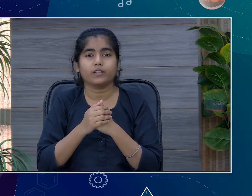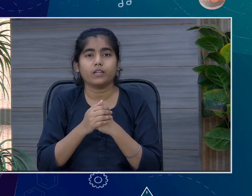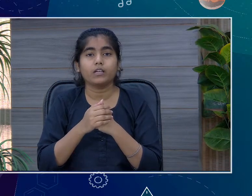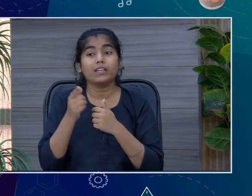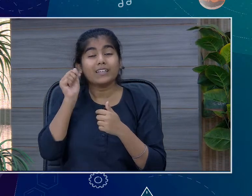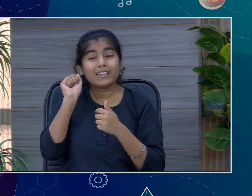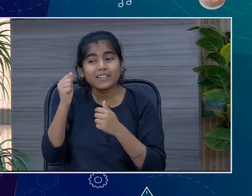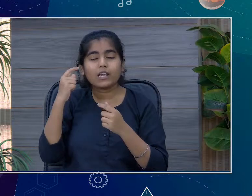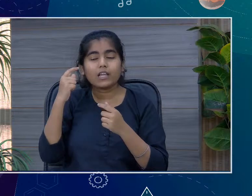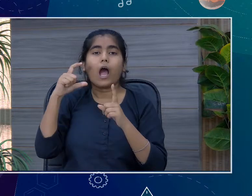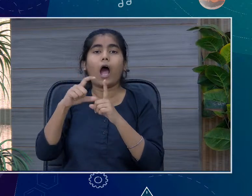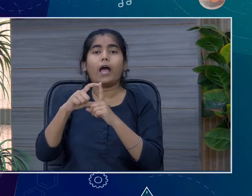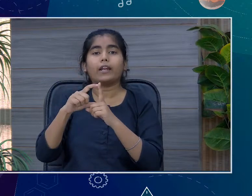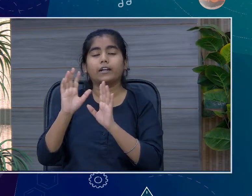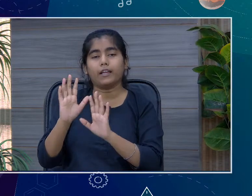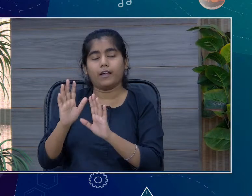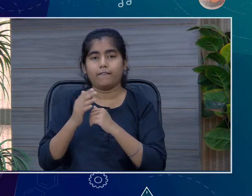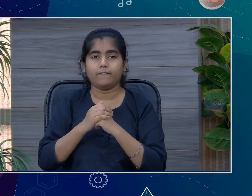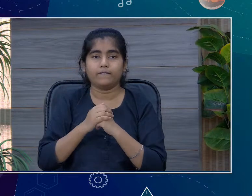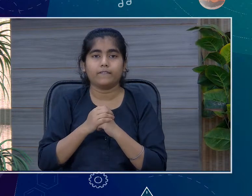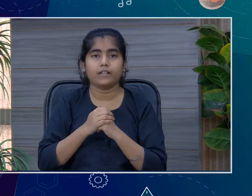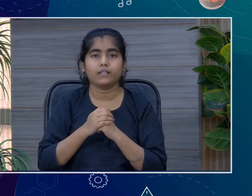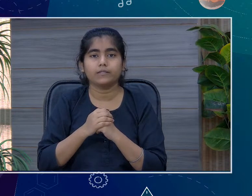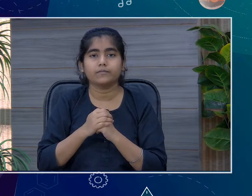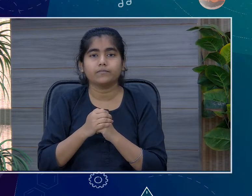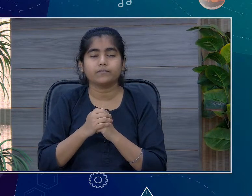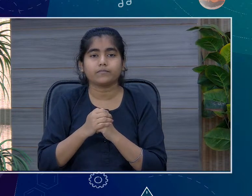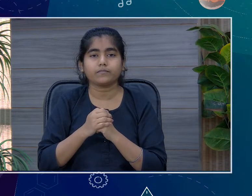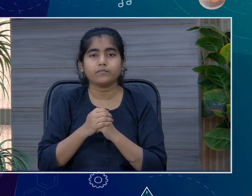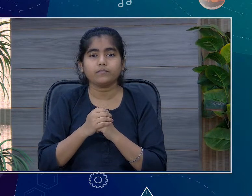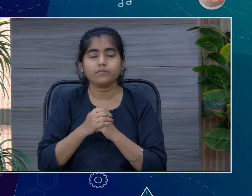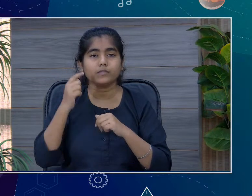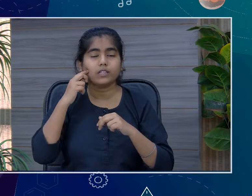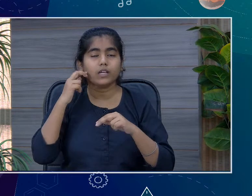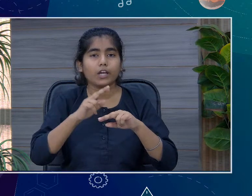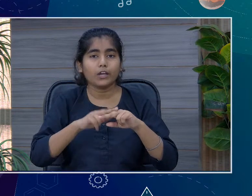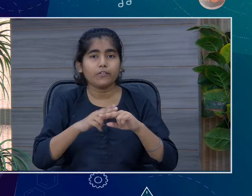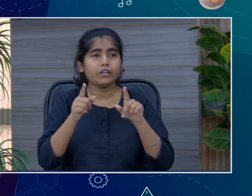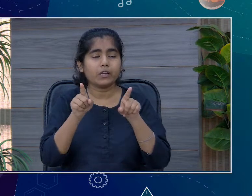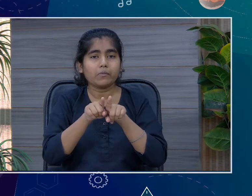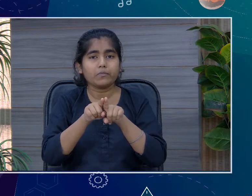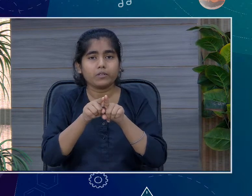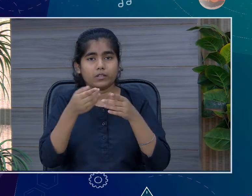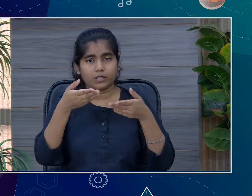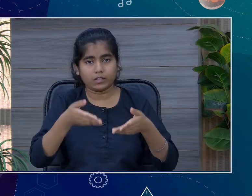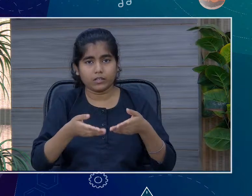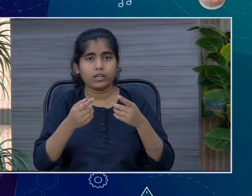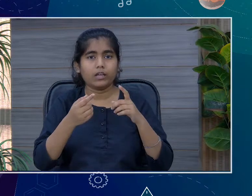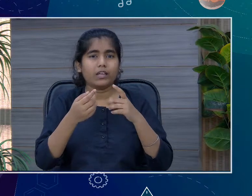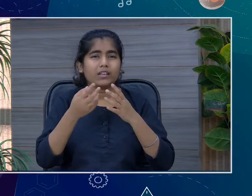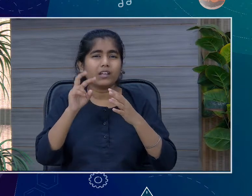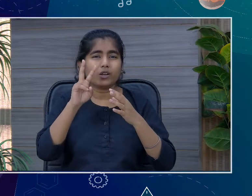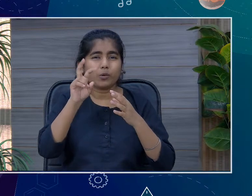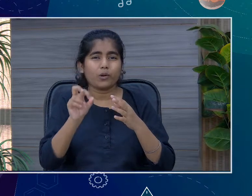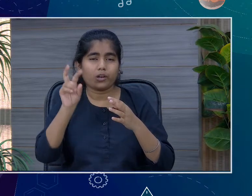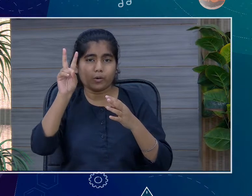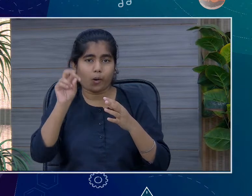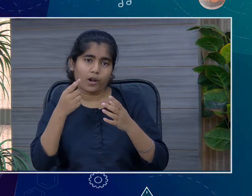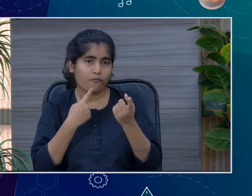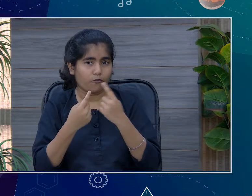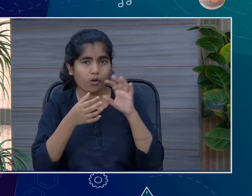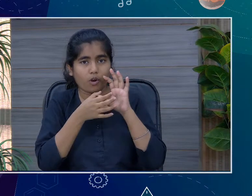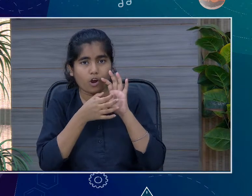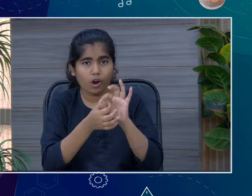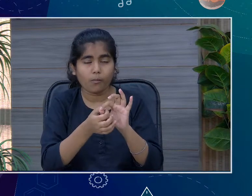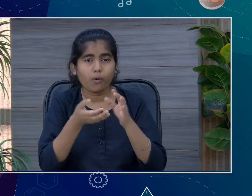identity that comes along with the language. So if we put that at par, like NEP 2020 also talks about that we